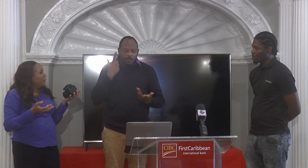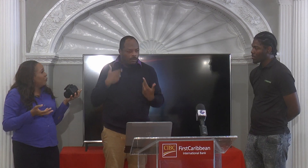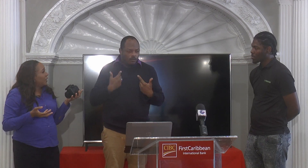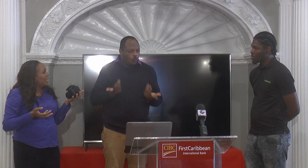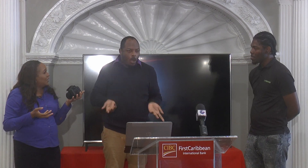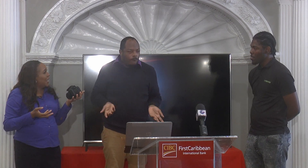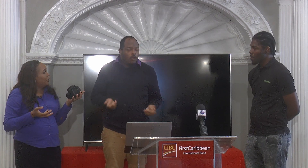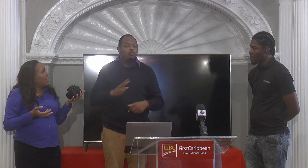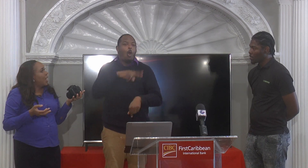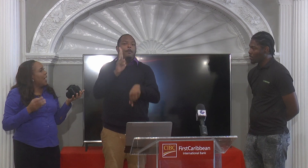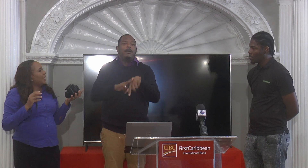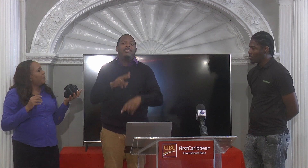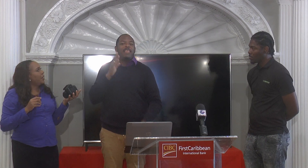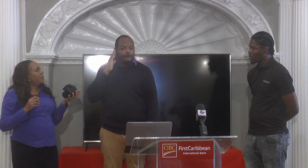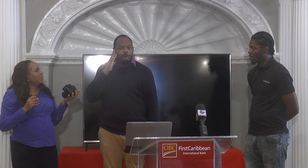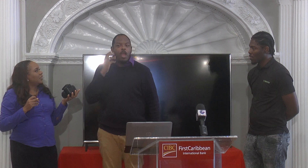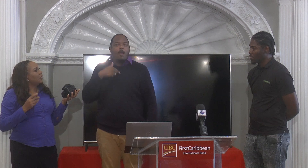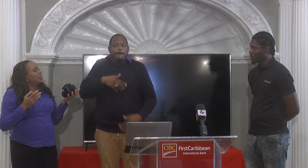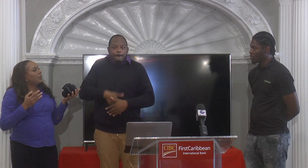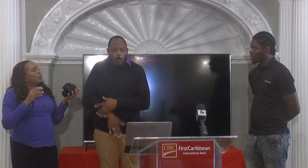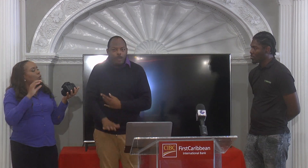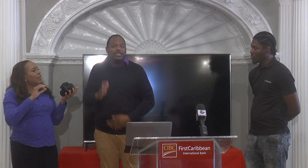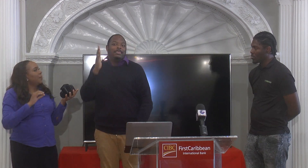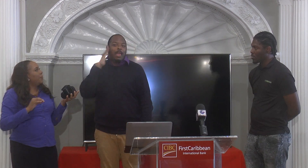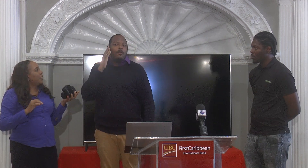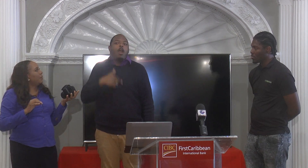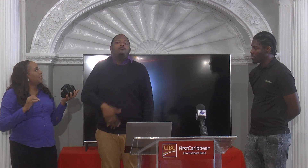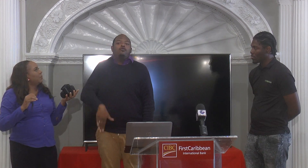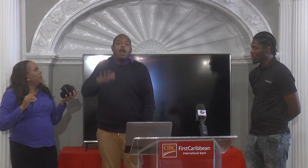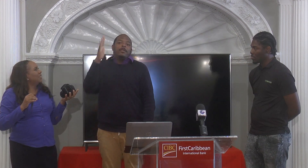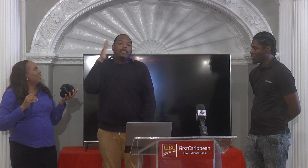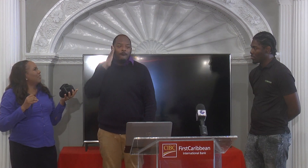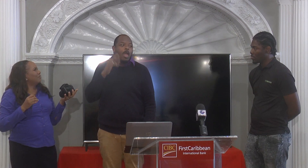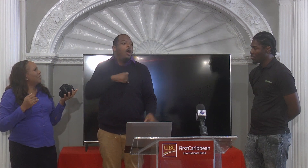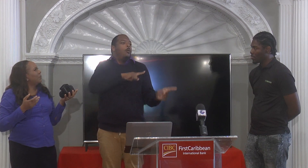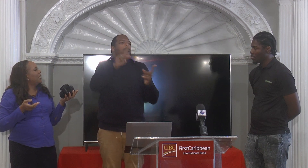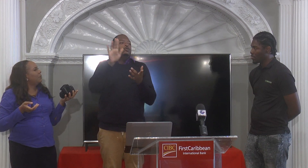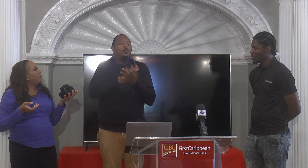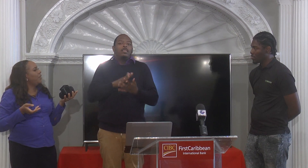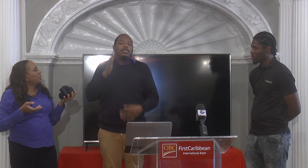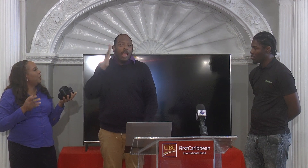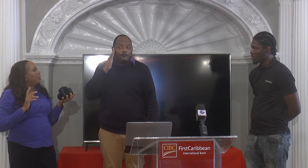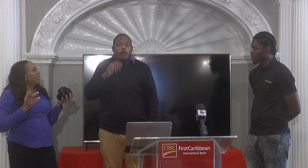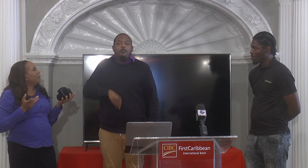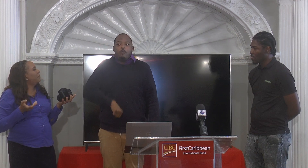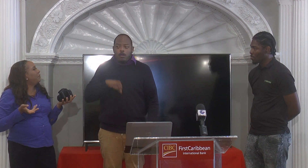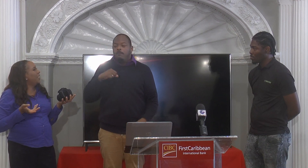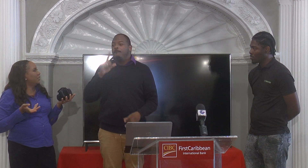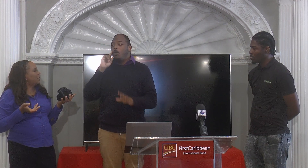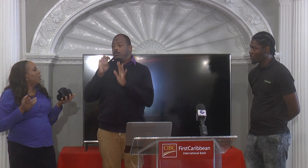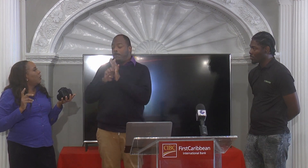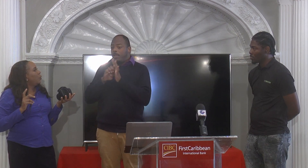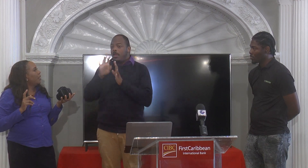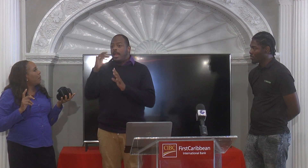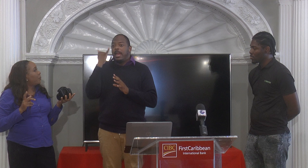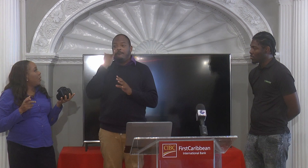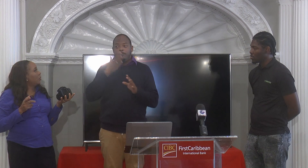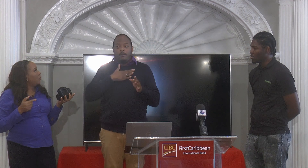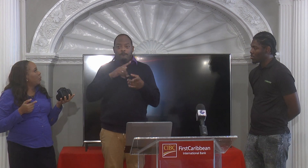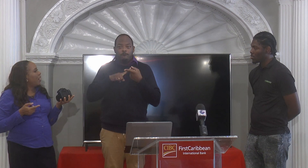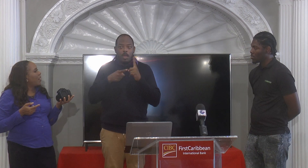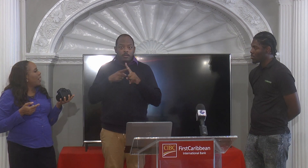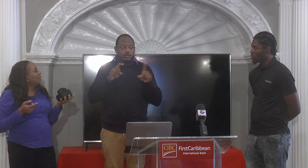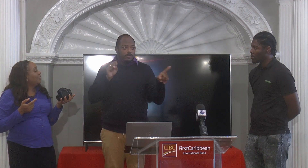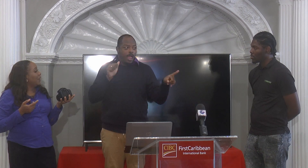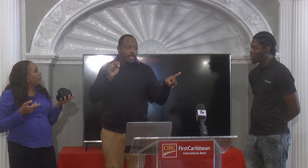does that mean we're less deaf? And impairment, the word impairment means like something needs to be fixed. We don't need to be fixed. We are proud